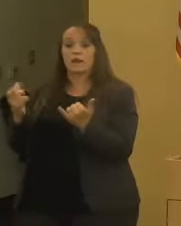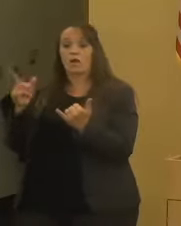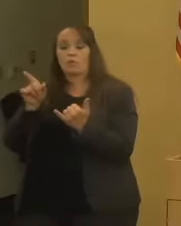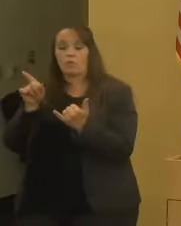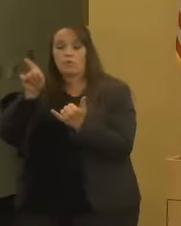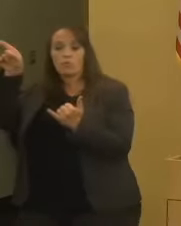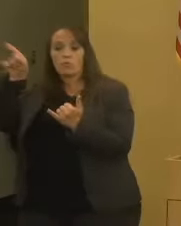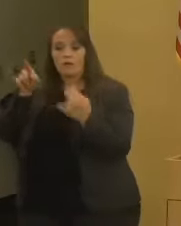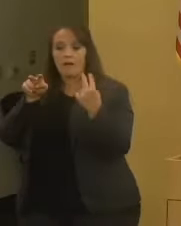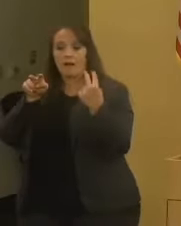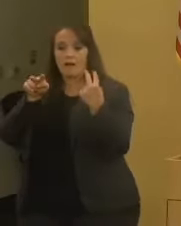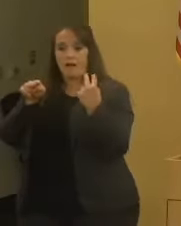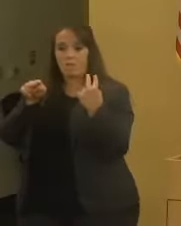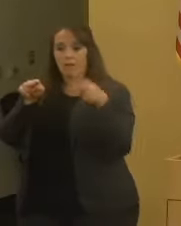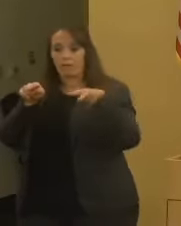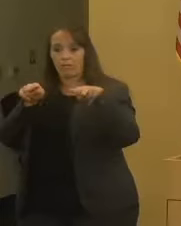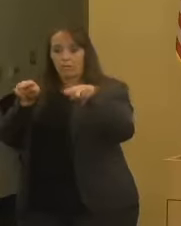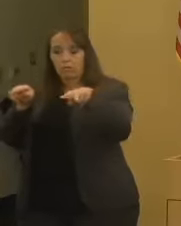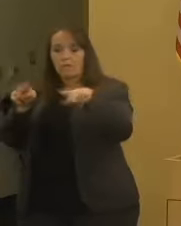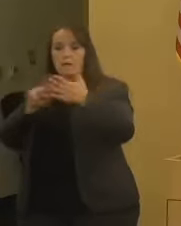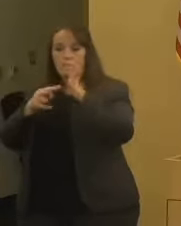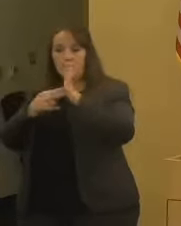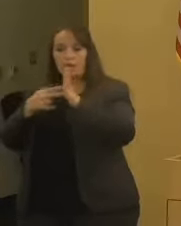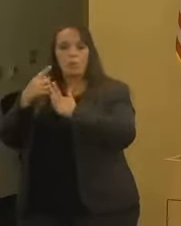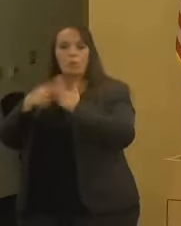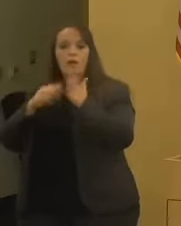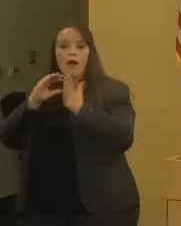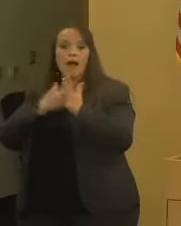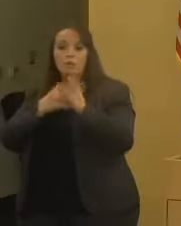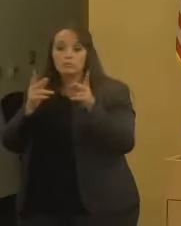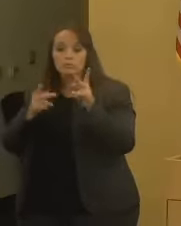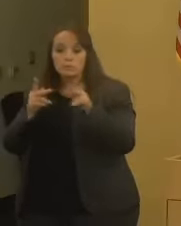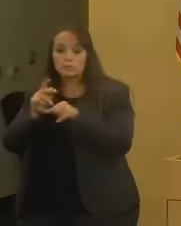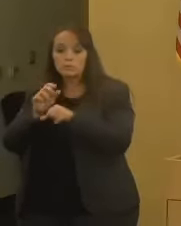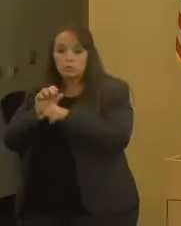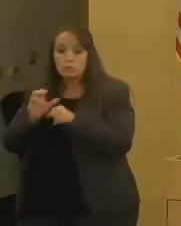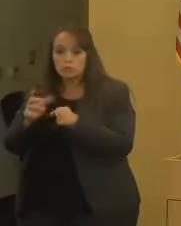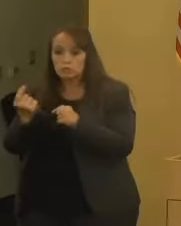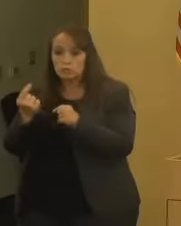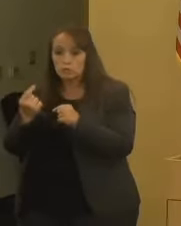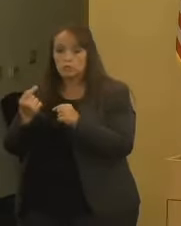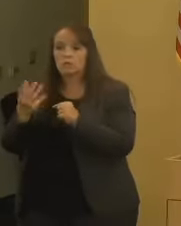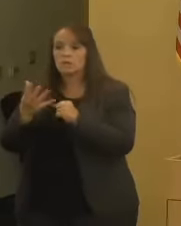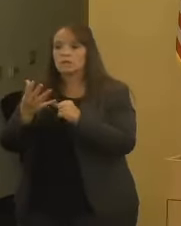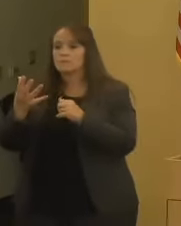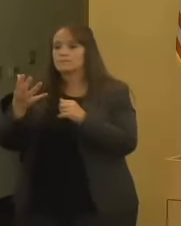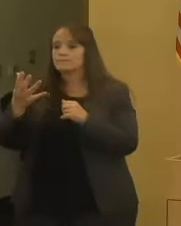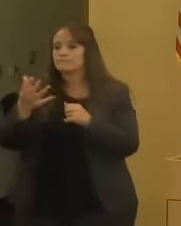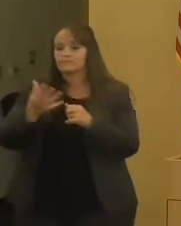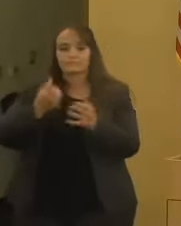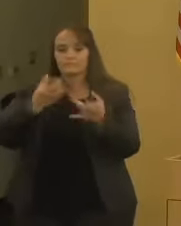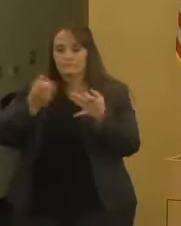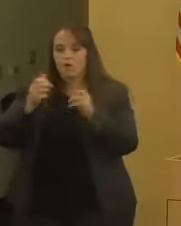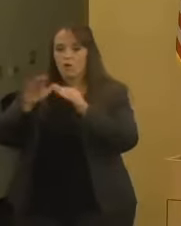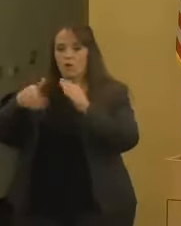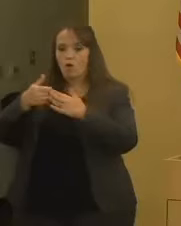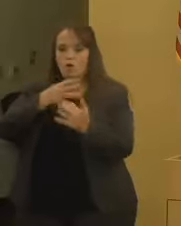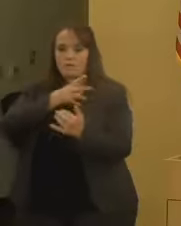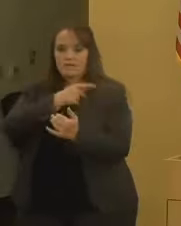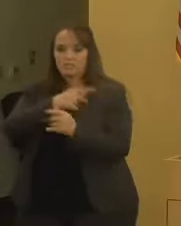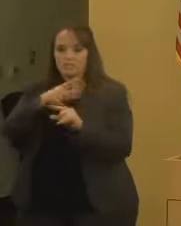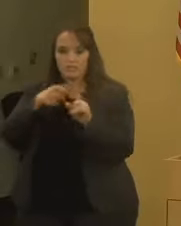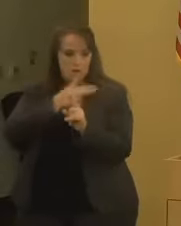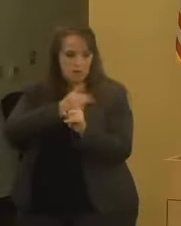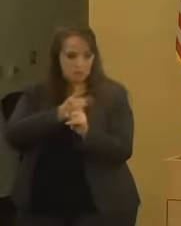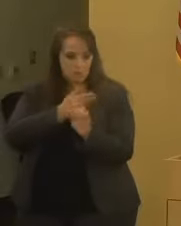patients to the closest hospitals. We don't want to, normally we try to let the patient choose, but in this moment, it's critical to get